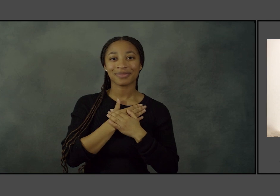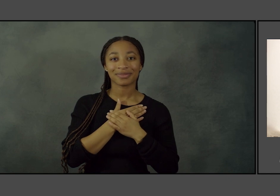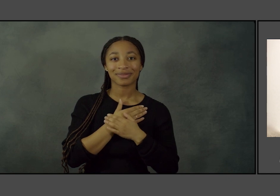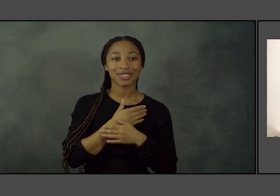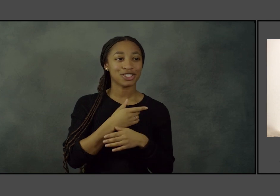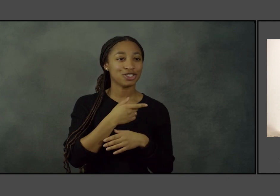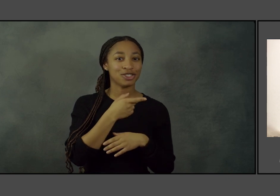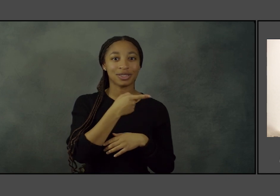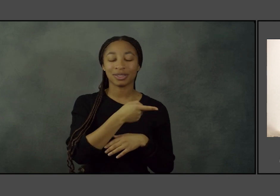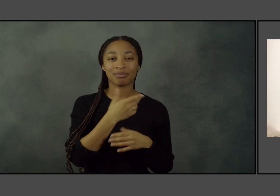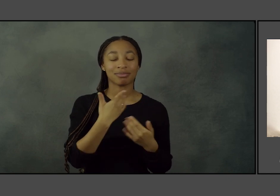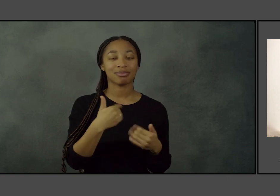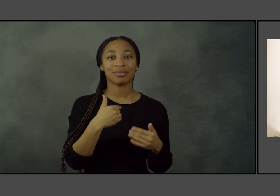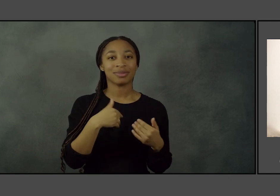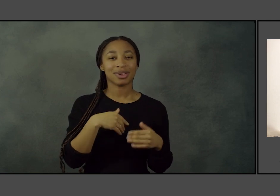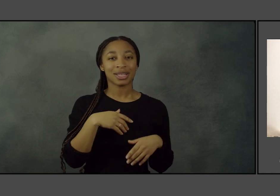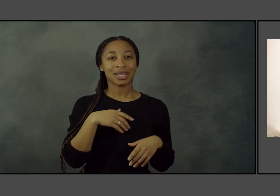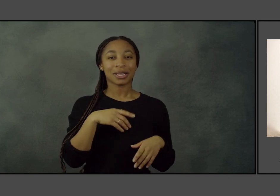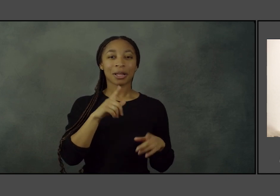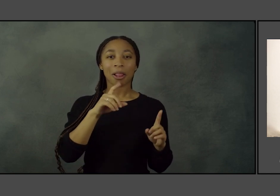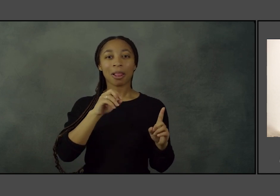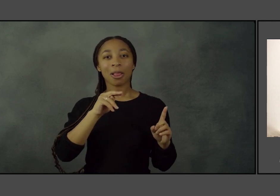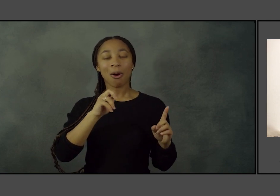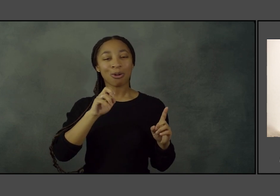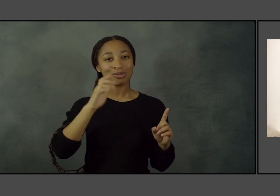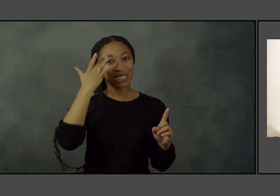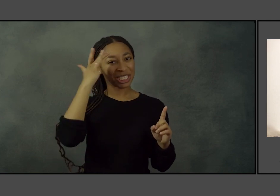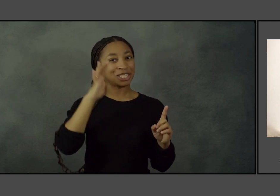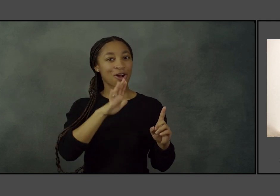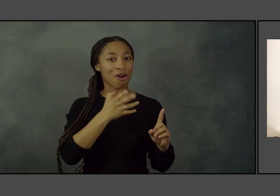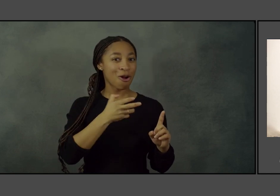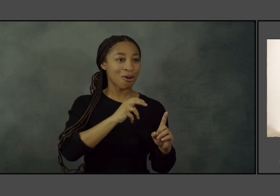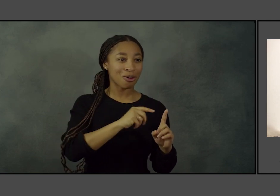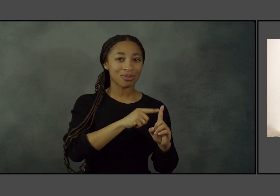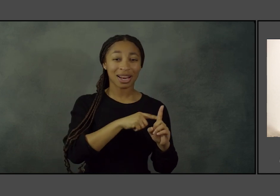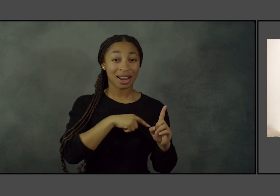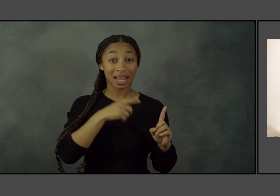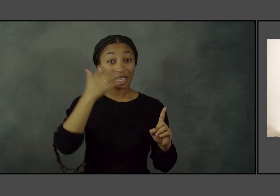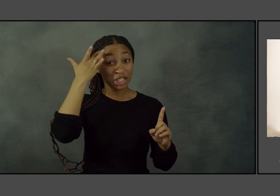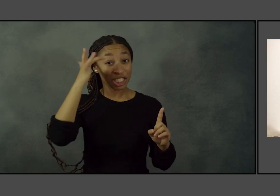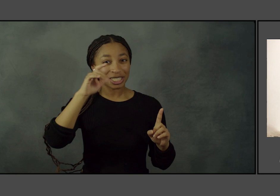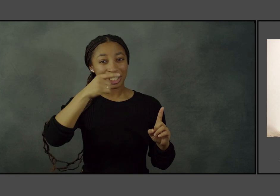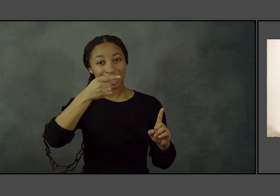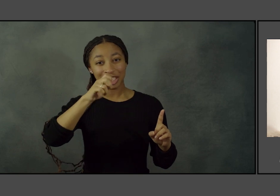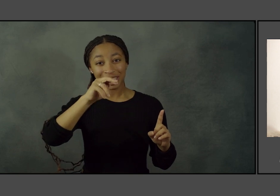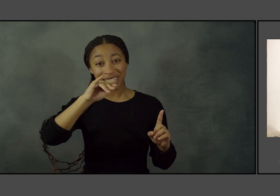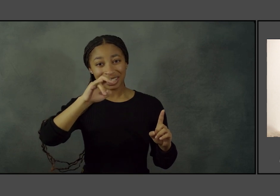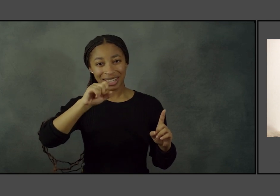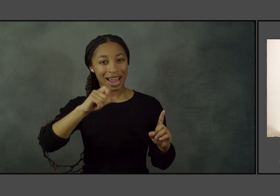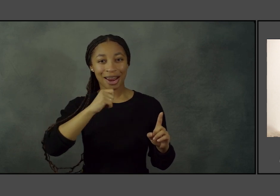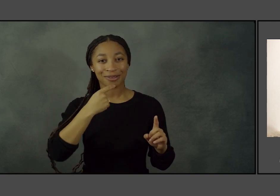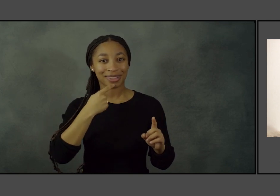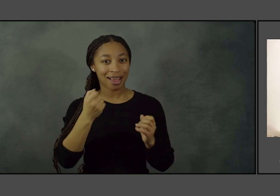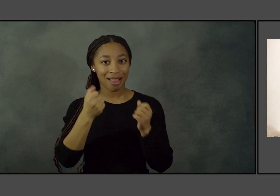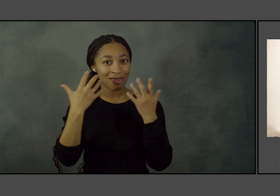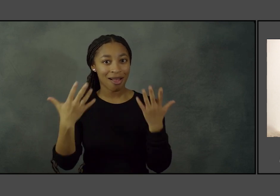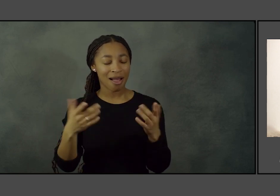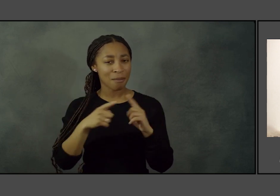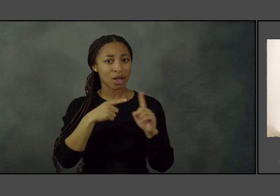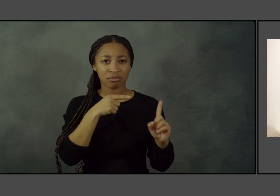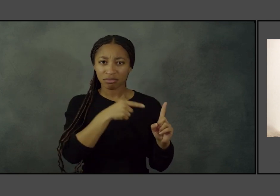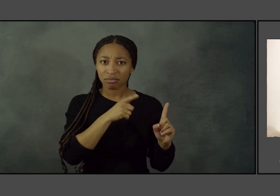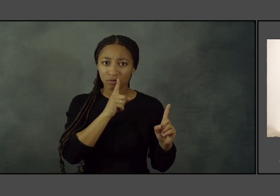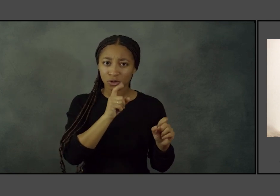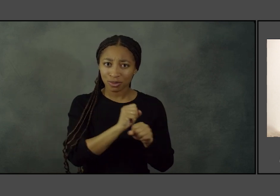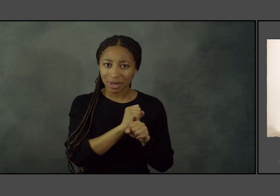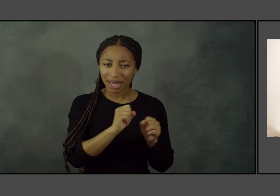And I don't use genius lightly. She was truly that, but Mhm. never the lone individual striking out on her own, always creating space